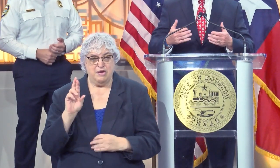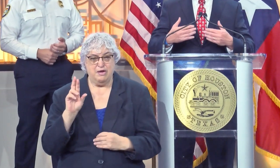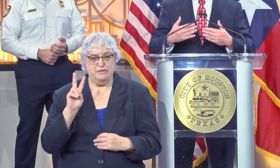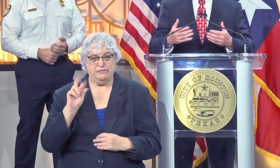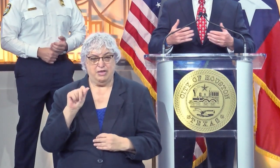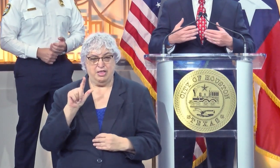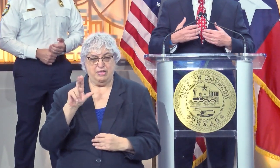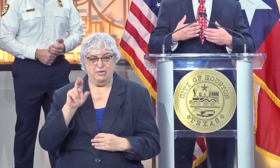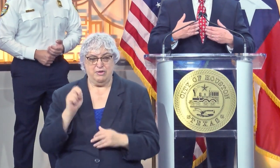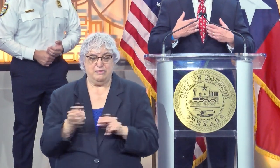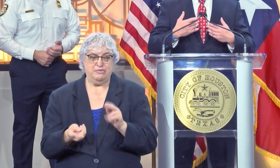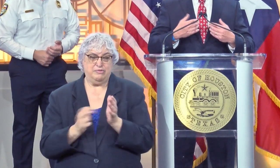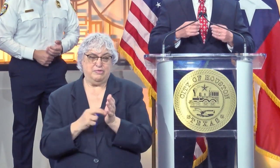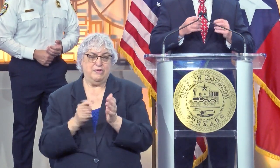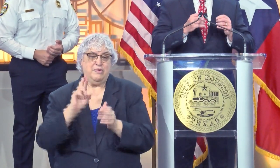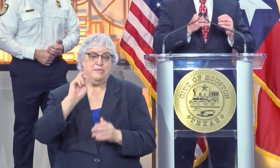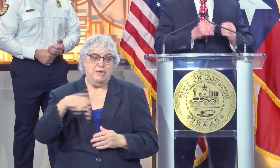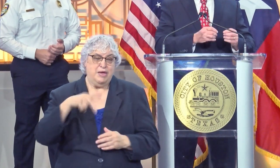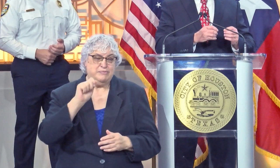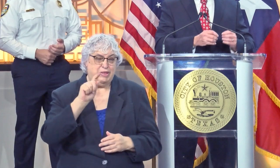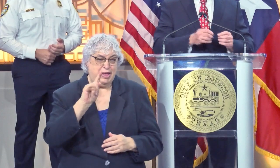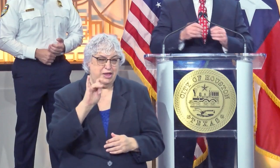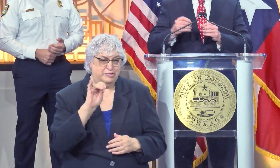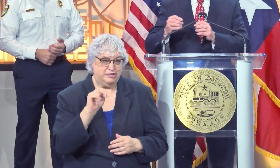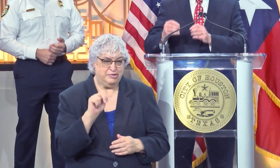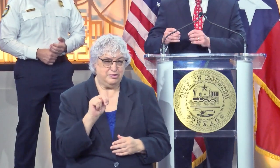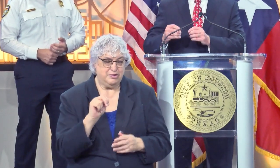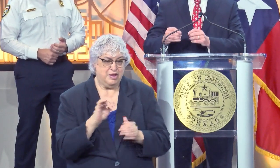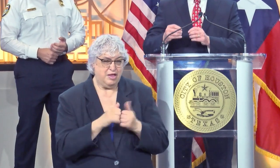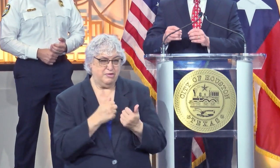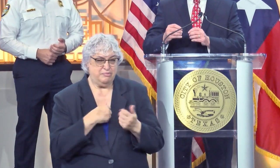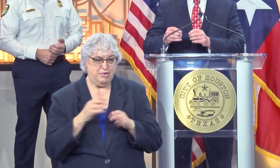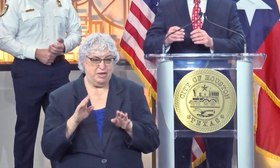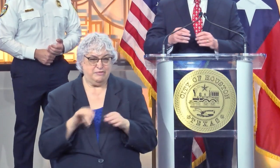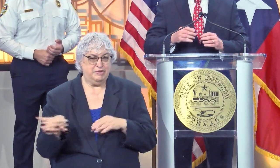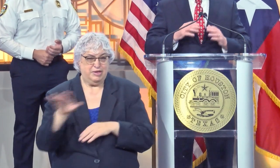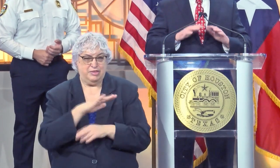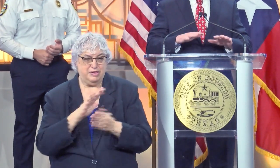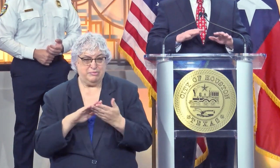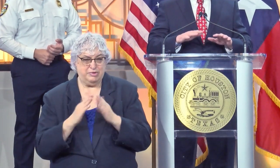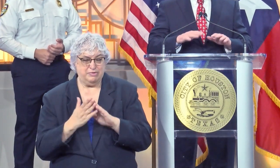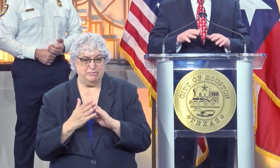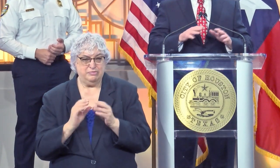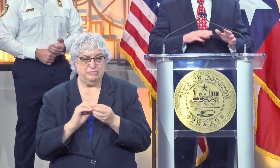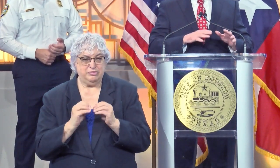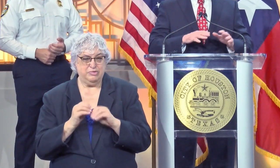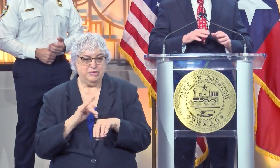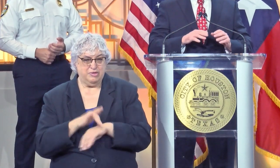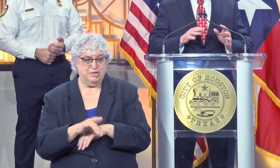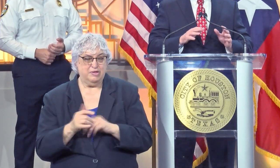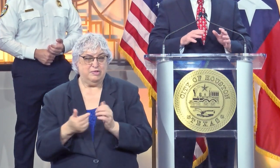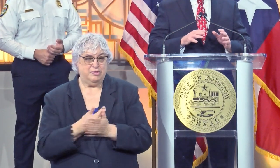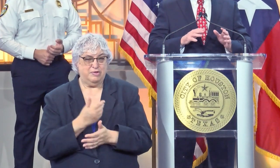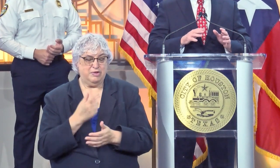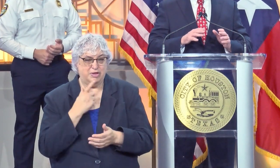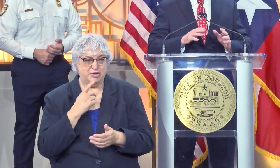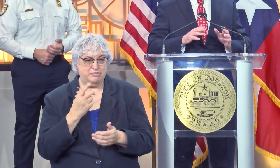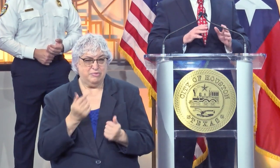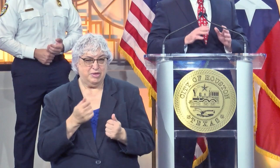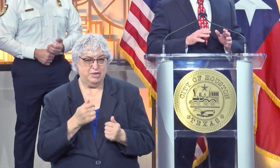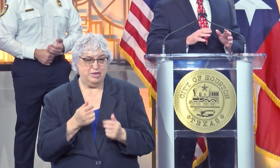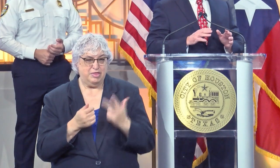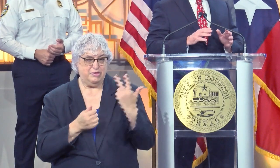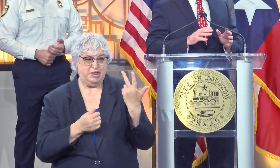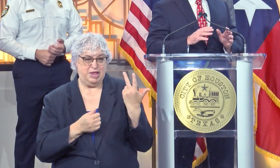a value of not only of the virus, but also how it's behaving in the community. So the numbers are early, but with this new mutant, it appears that it might be in the